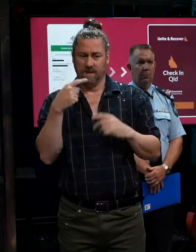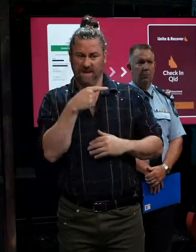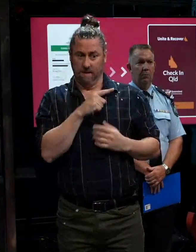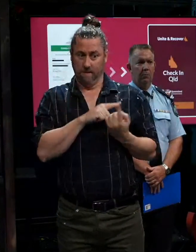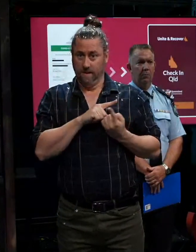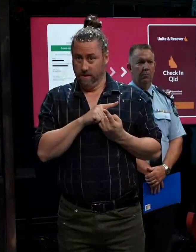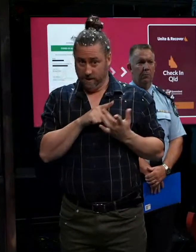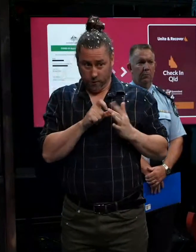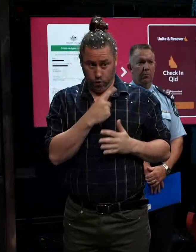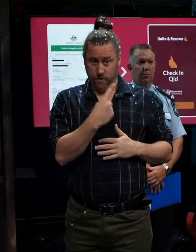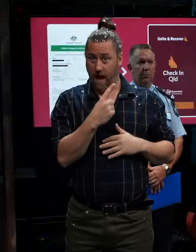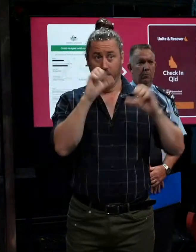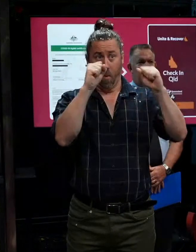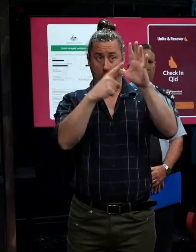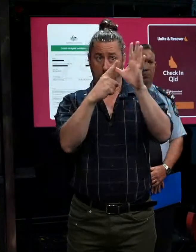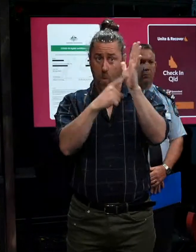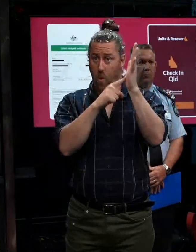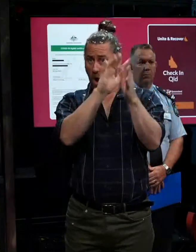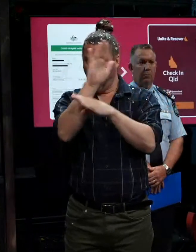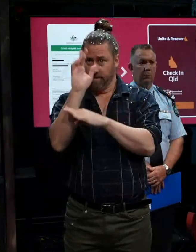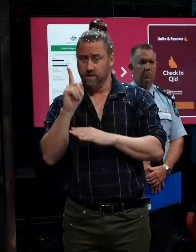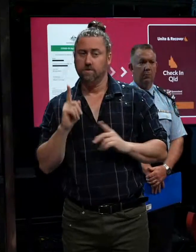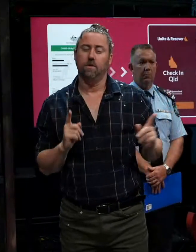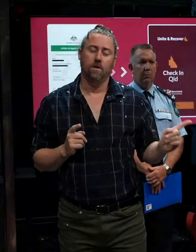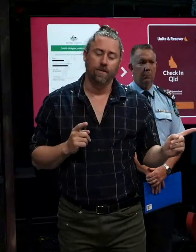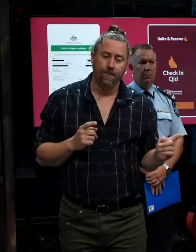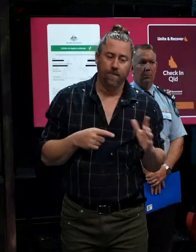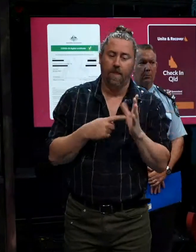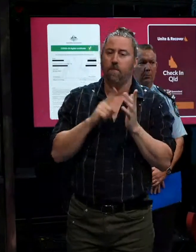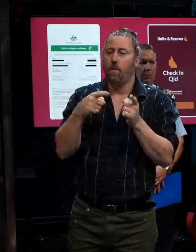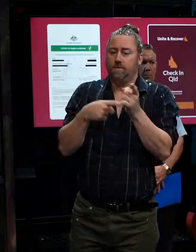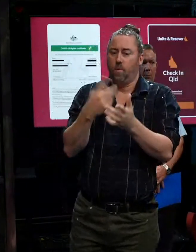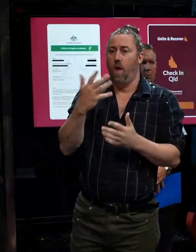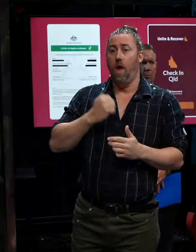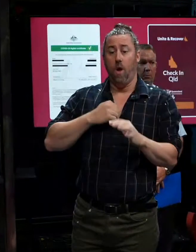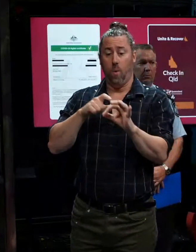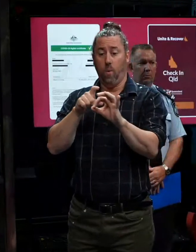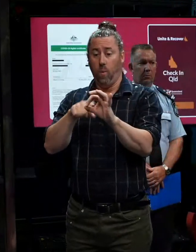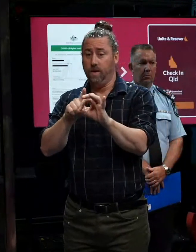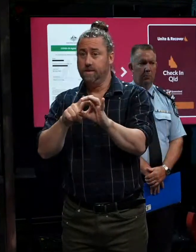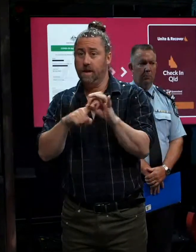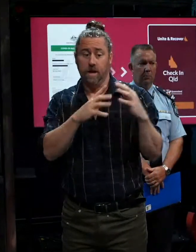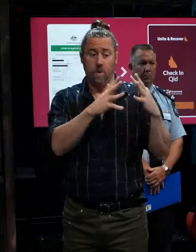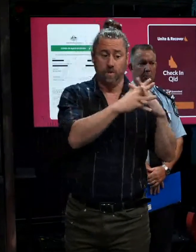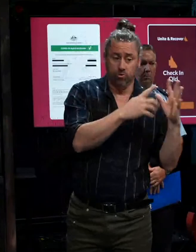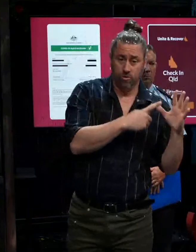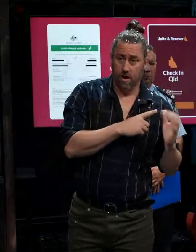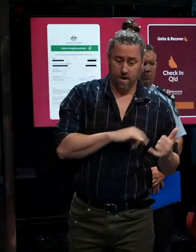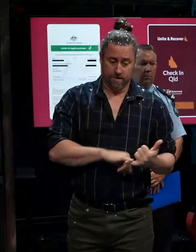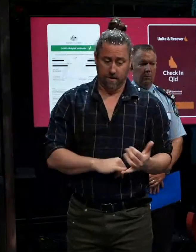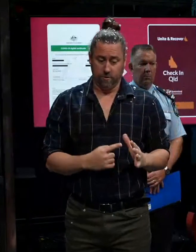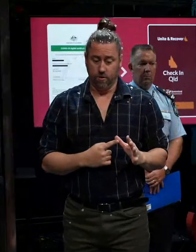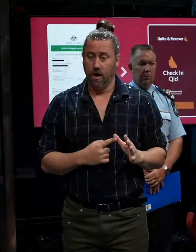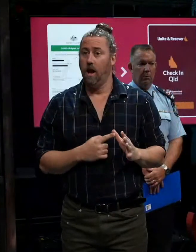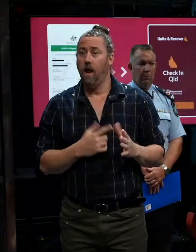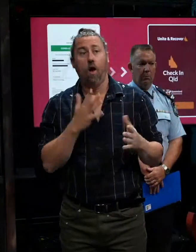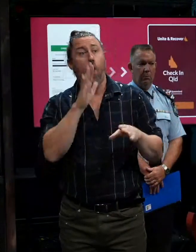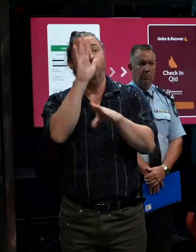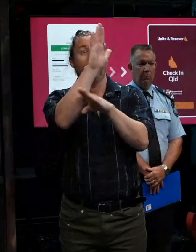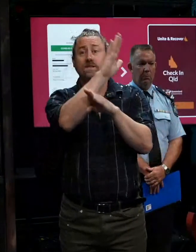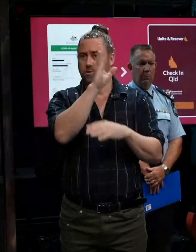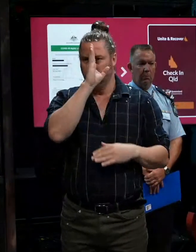different arrangements in different jurisdictions at the moment. For Queensland, Western Australia, South Australia, international arrivals are